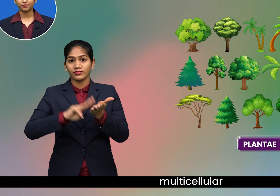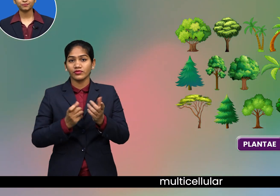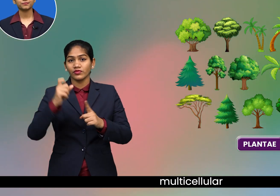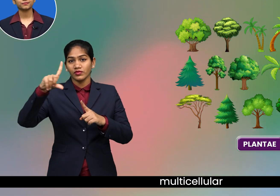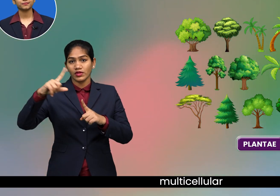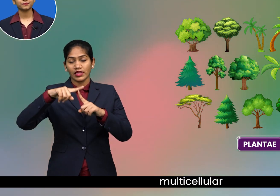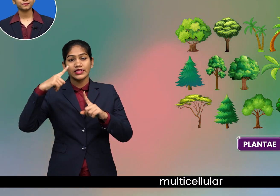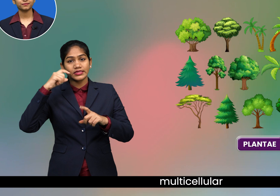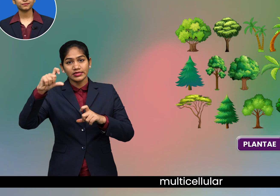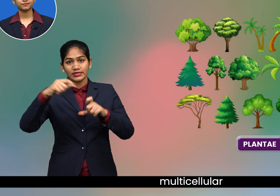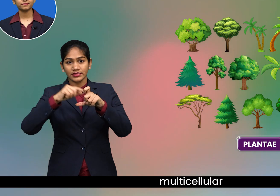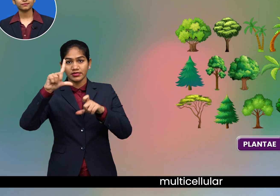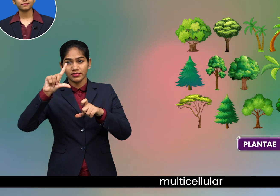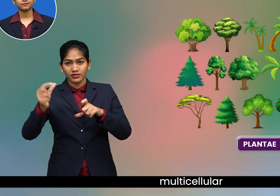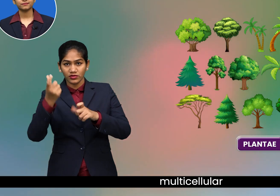multicellular.